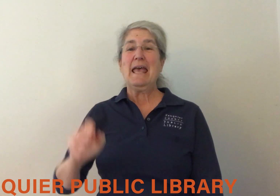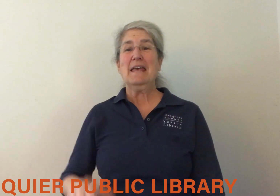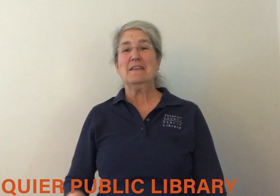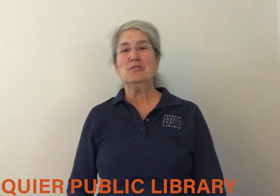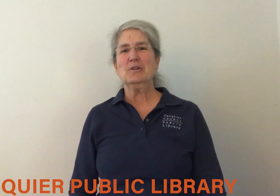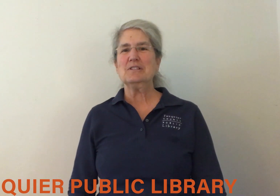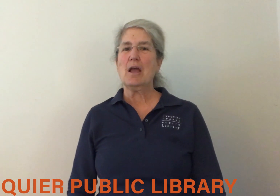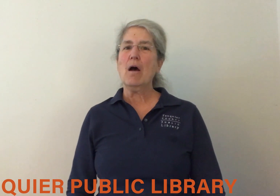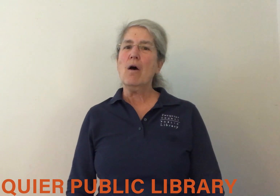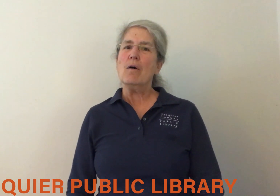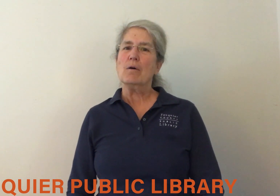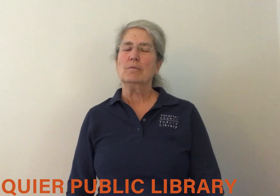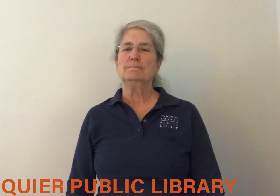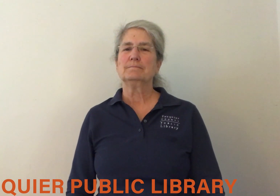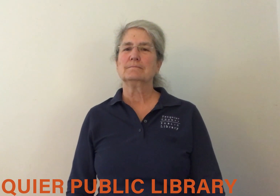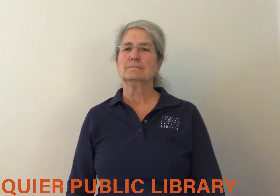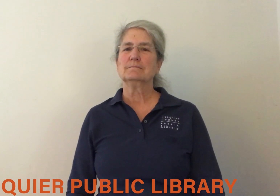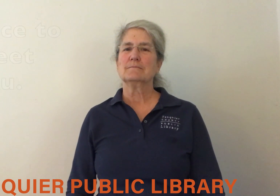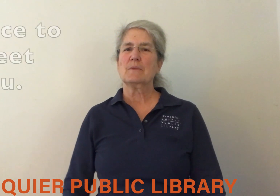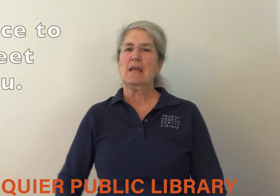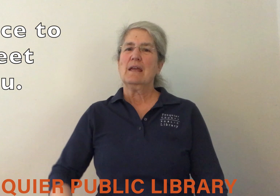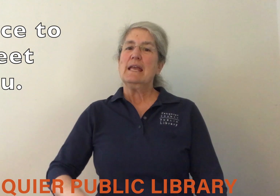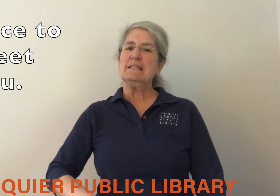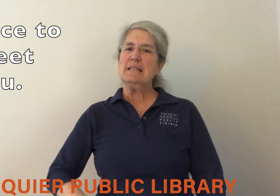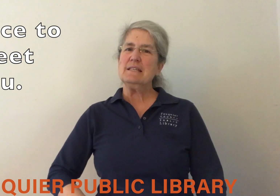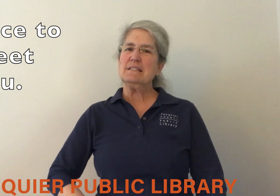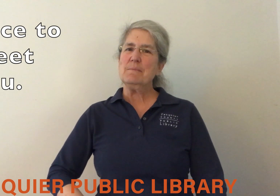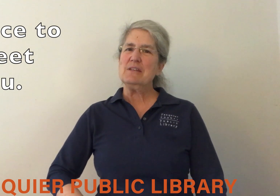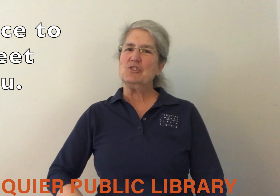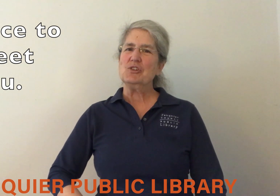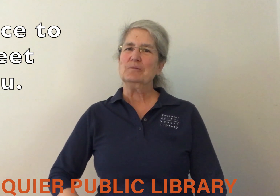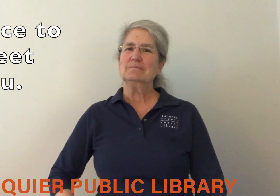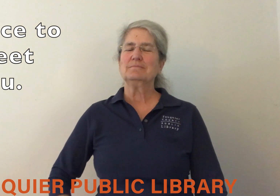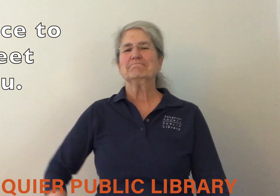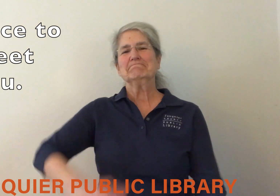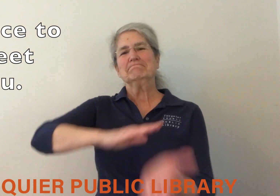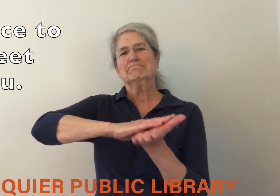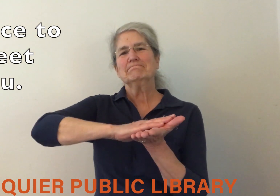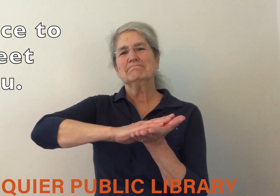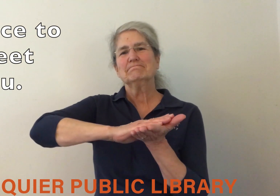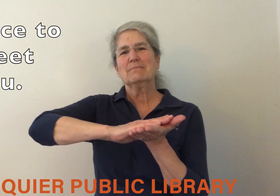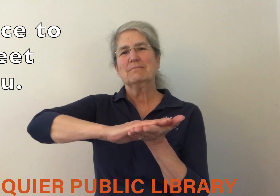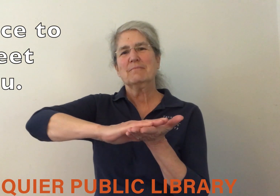And then you could say, oh, it's nice to meet you.